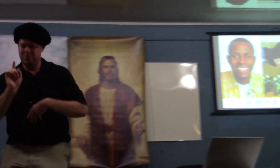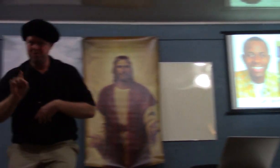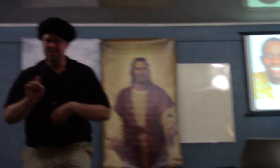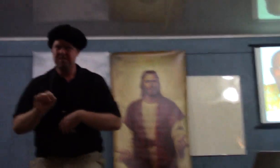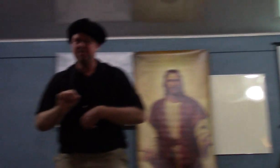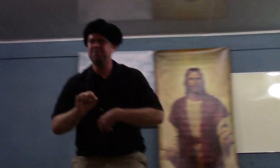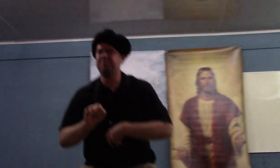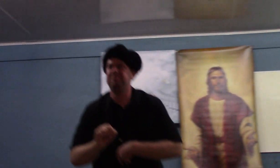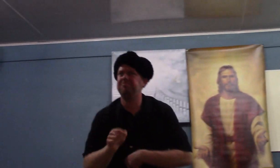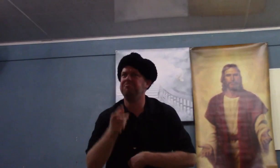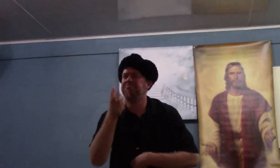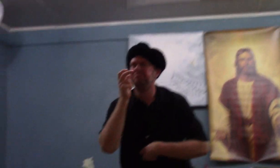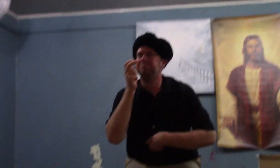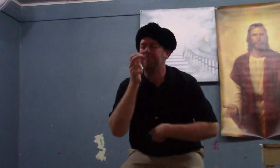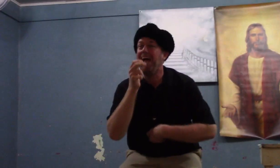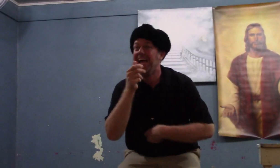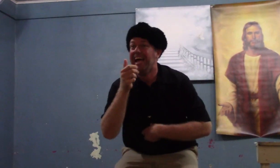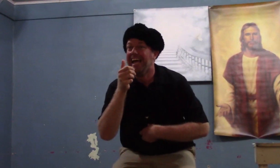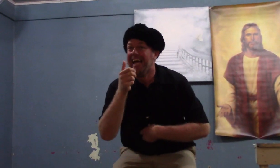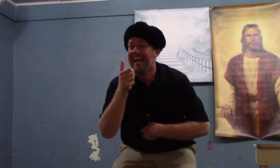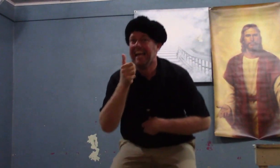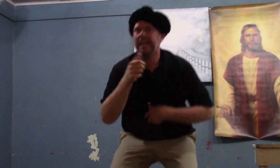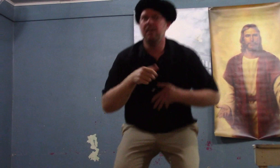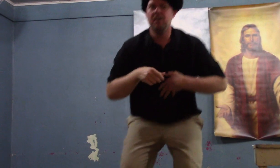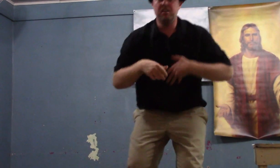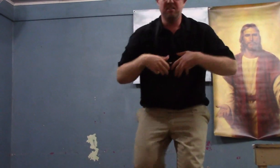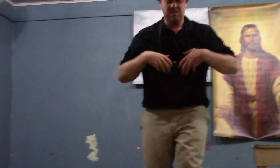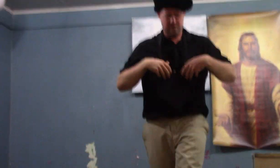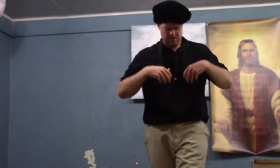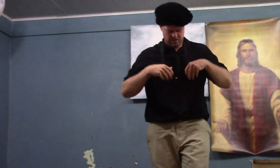I'm going to church again, and I listen to the message. Oh, good.